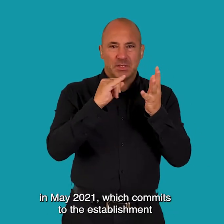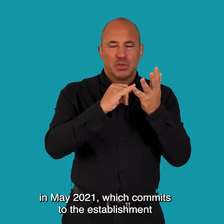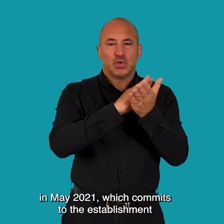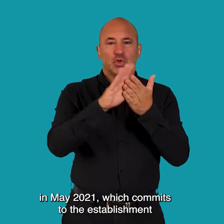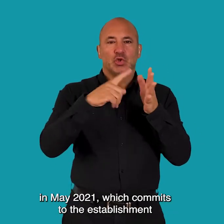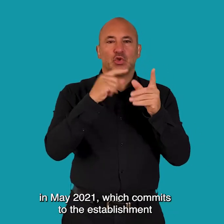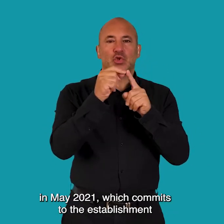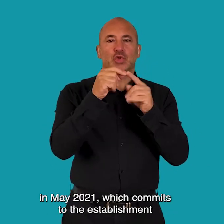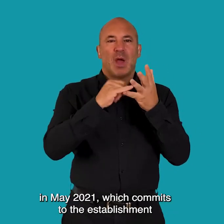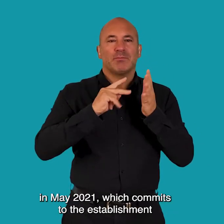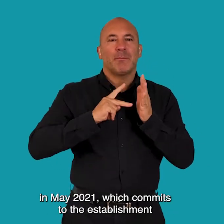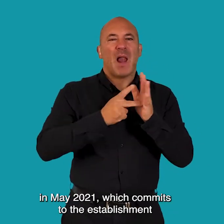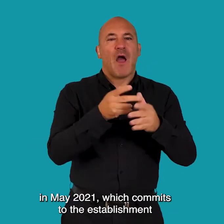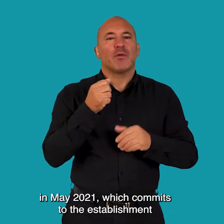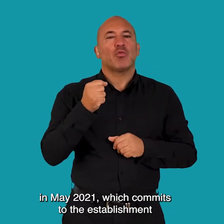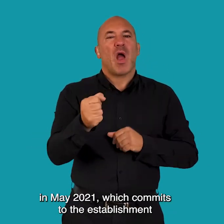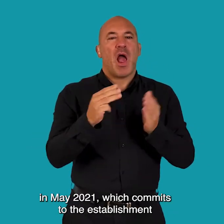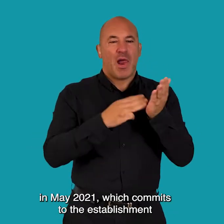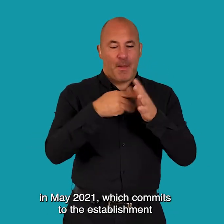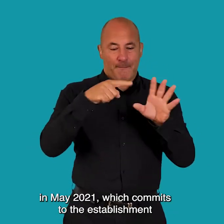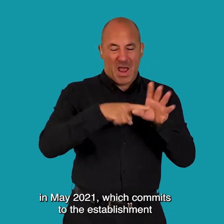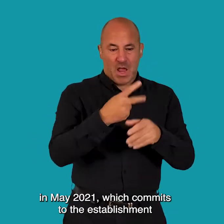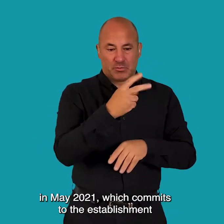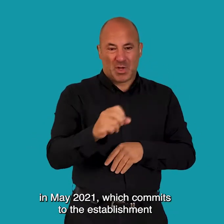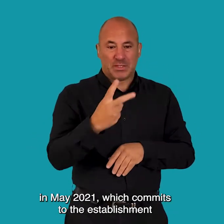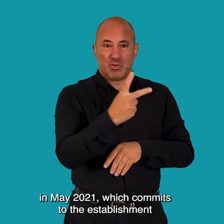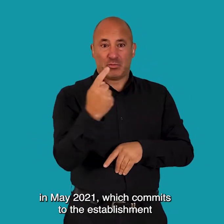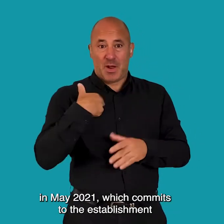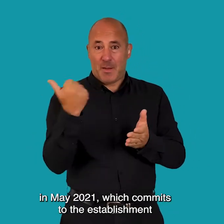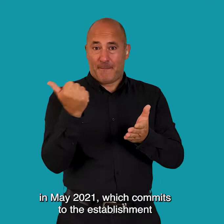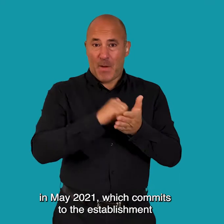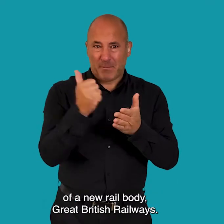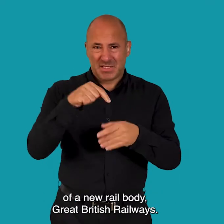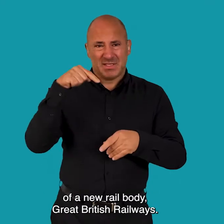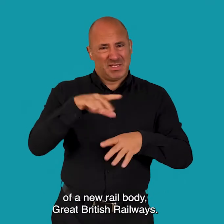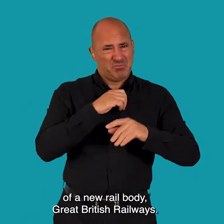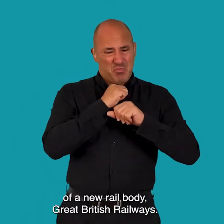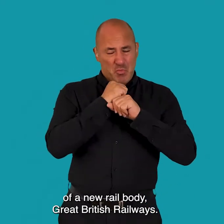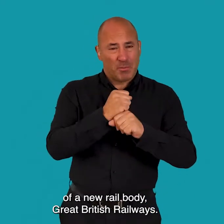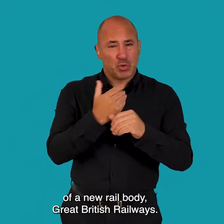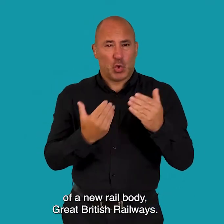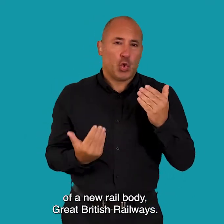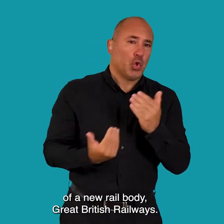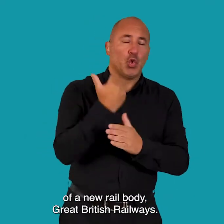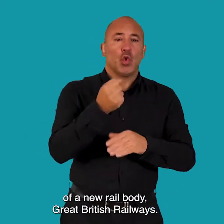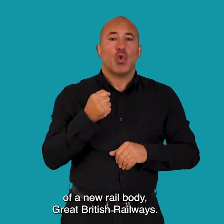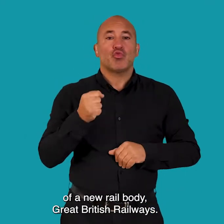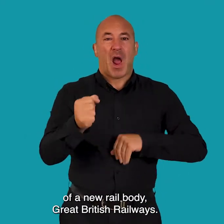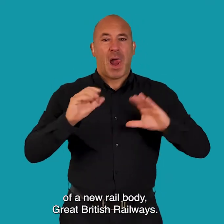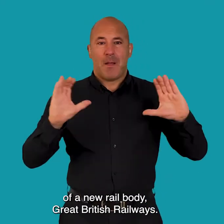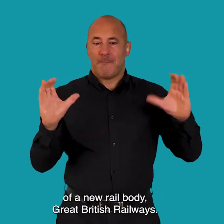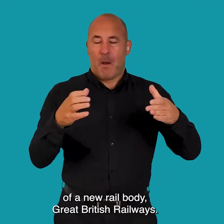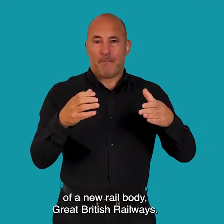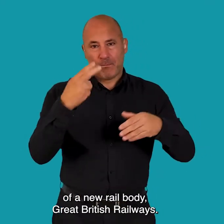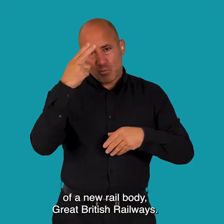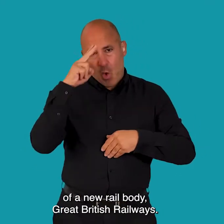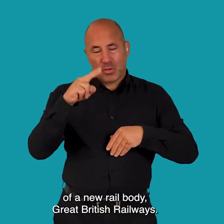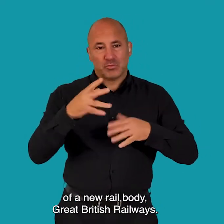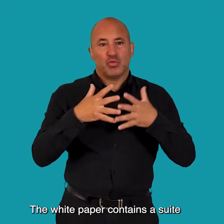May 2021, which commits to the establishment of a new rail body, Great British Railways. The